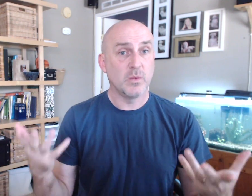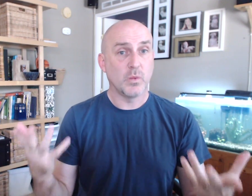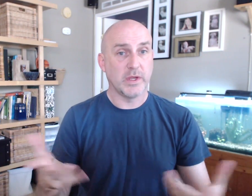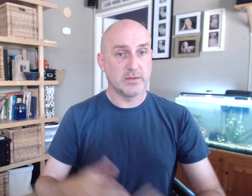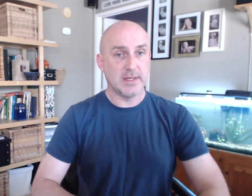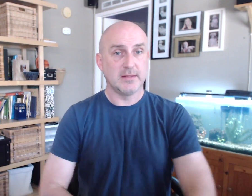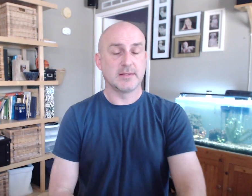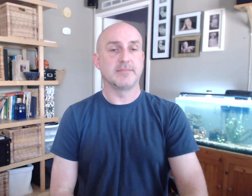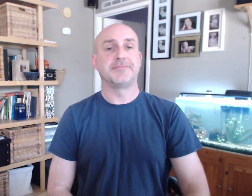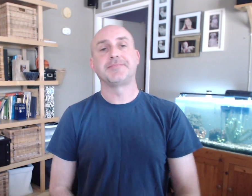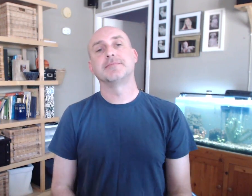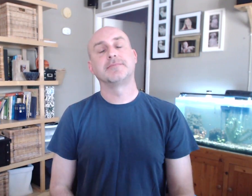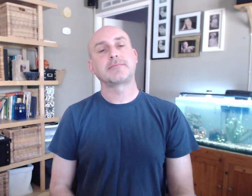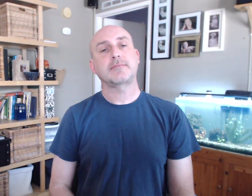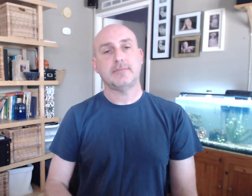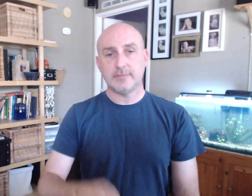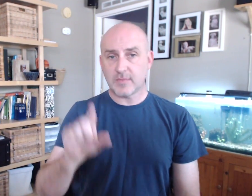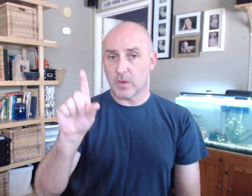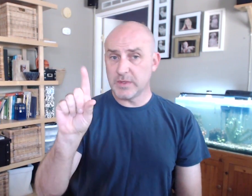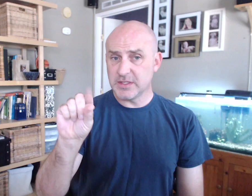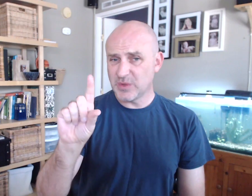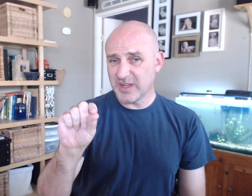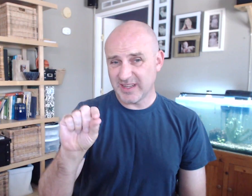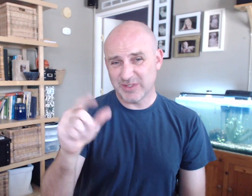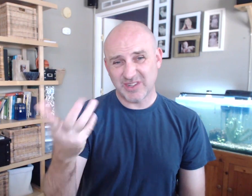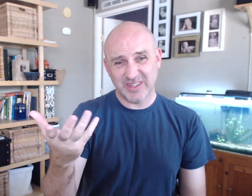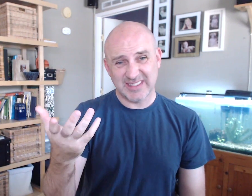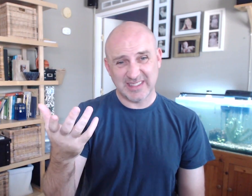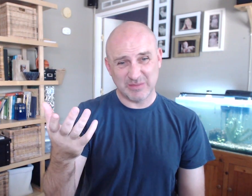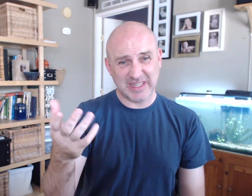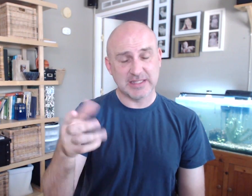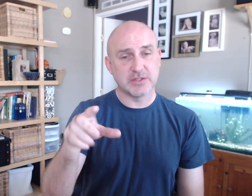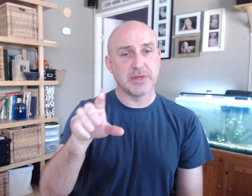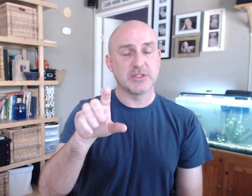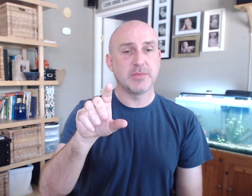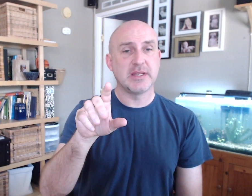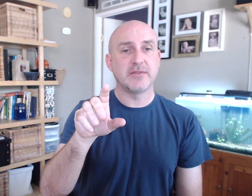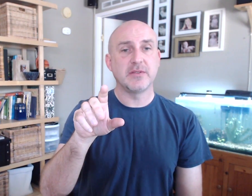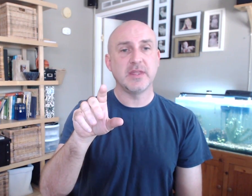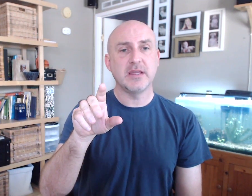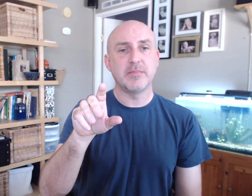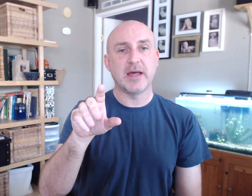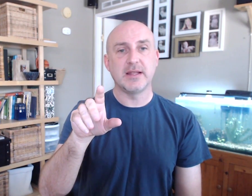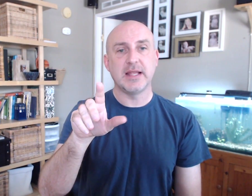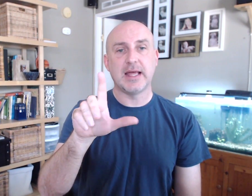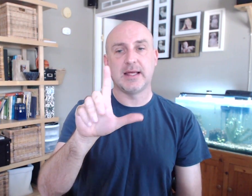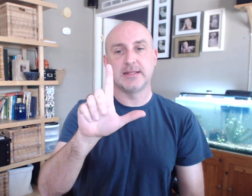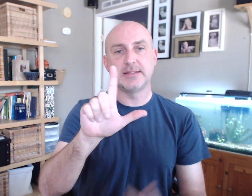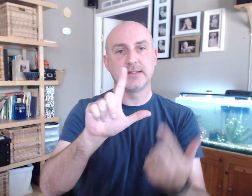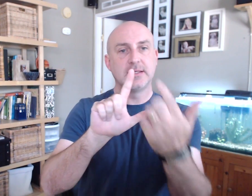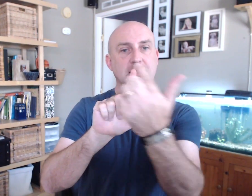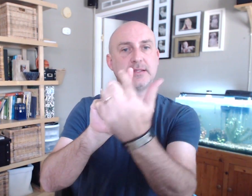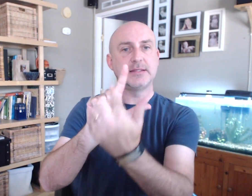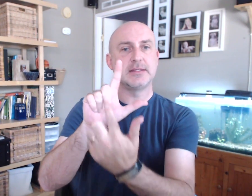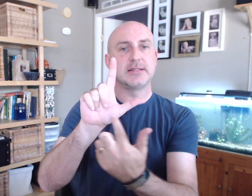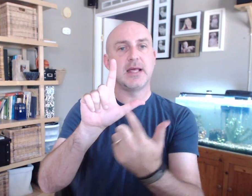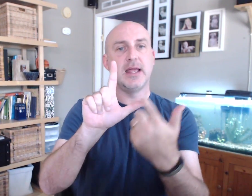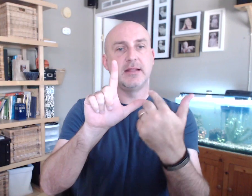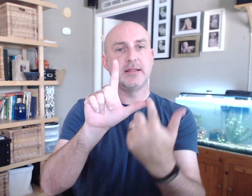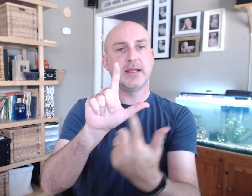weird signs. We did 20, which already seems kind of strange, but if you think about it as, this is the sign that